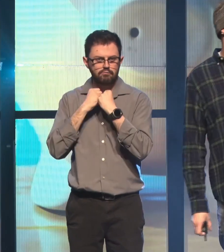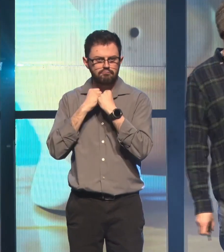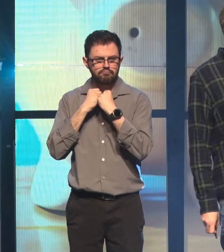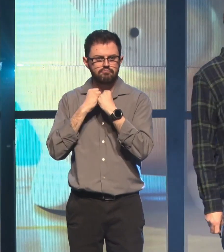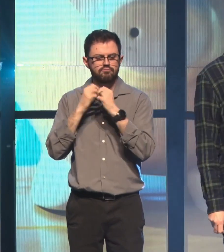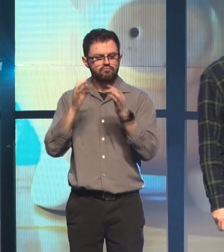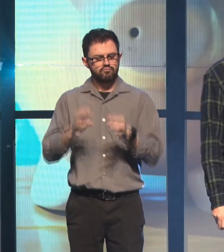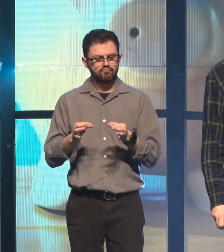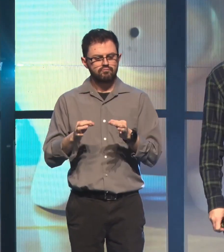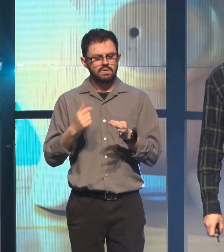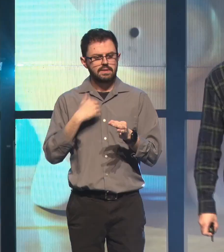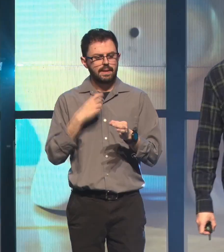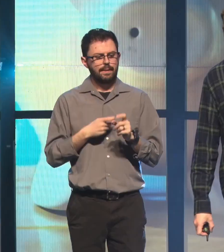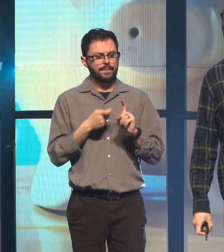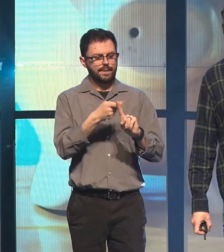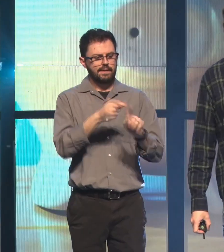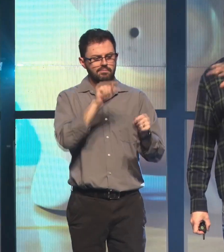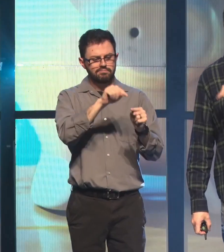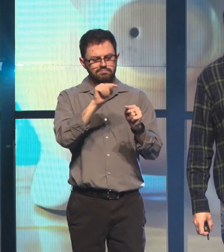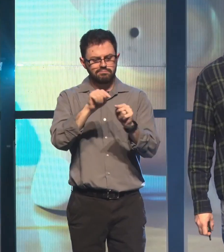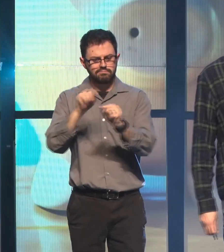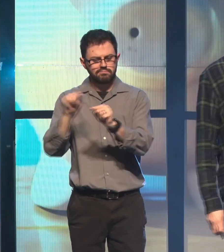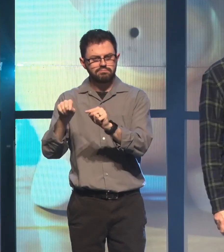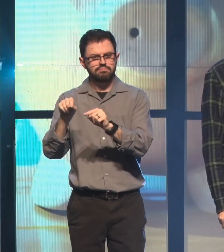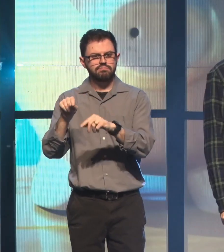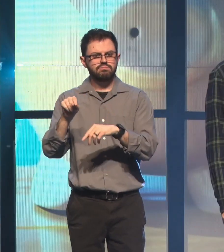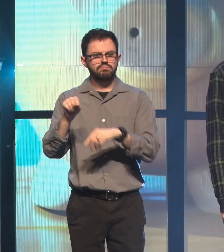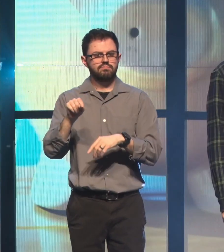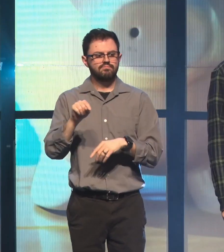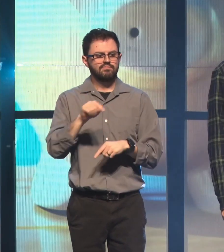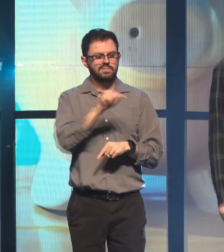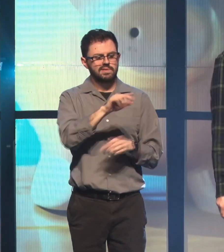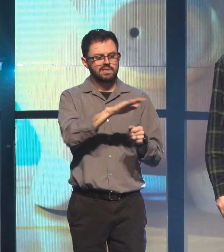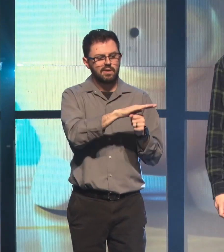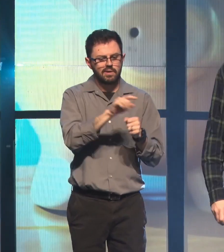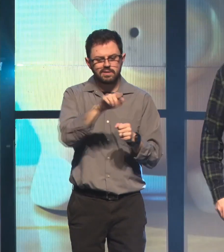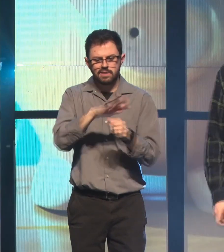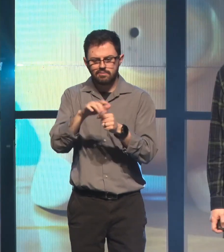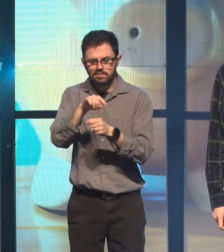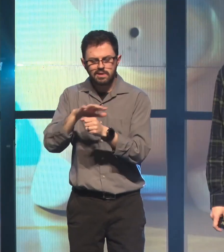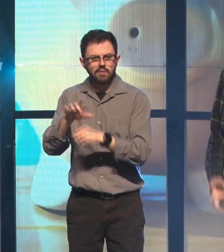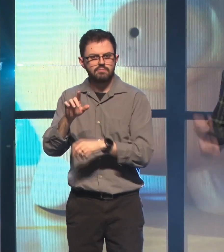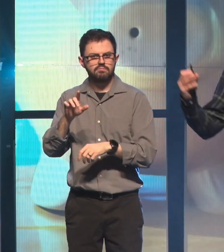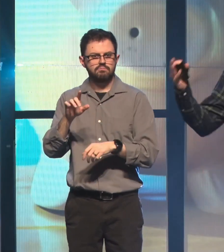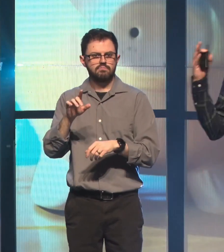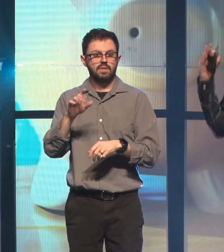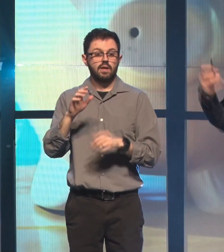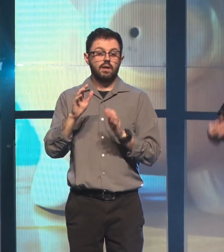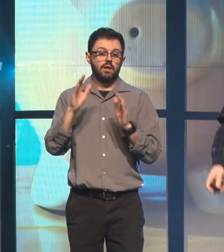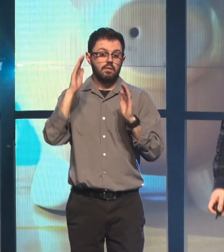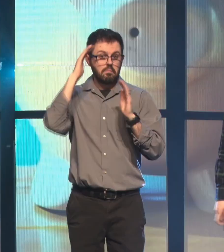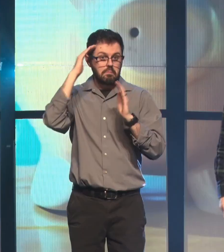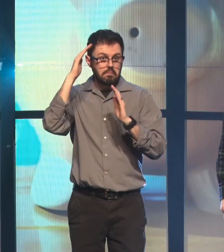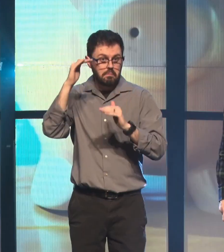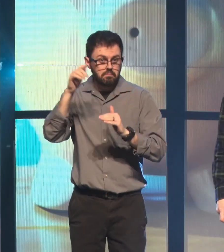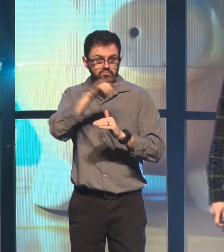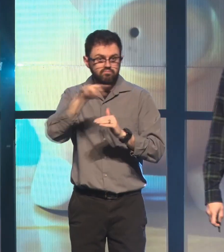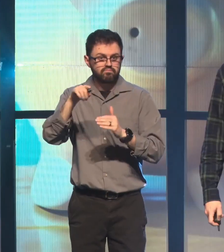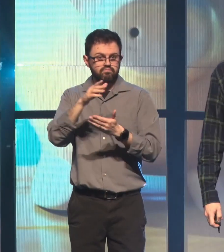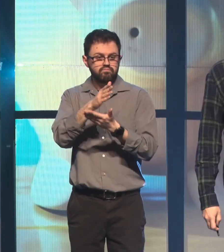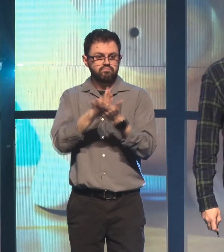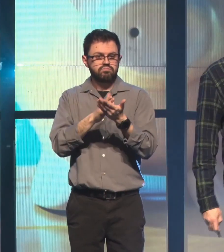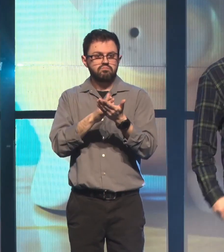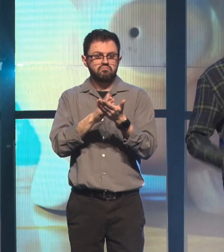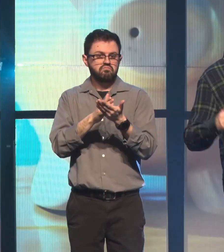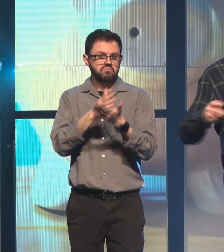give, to think about those areas now, need, and next. And then I really do hope that some of you might be interested in helping